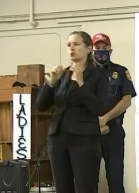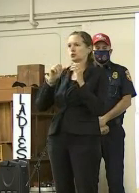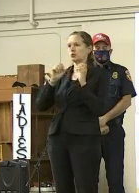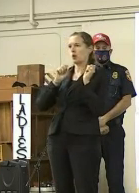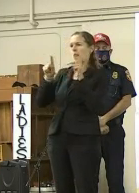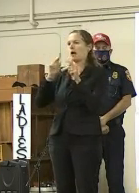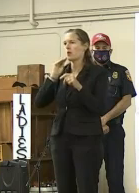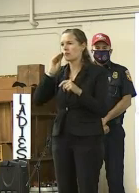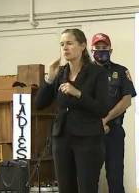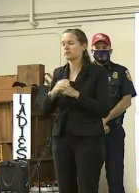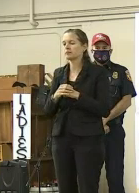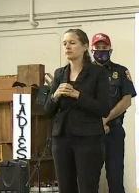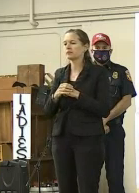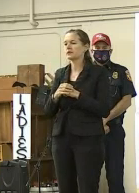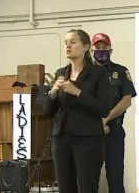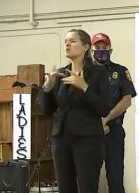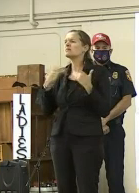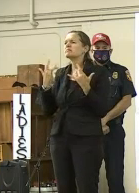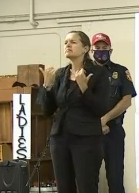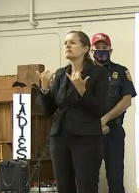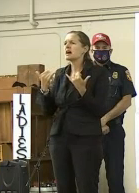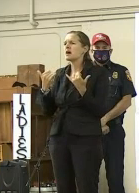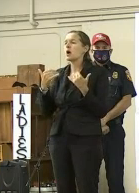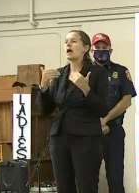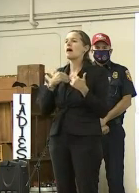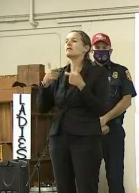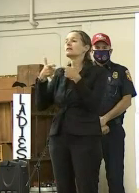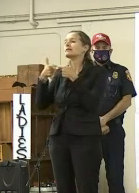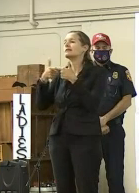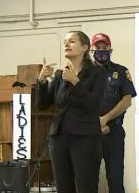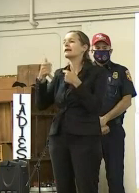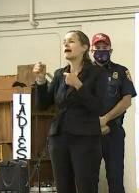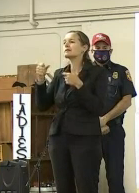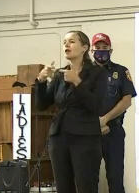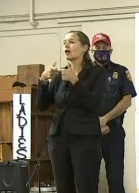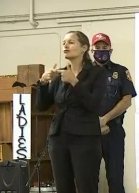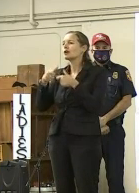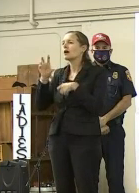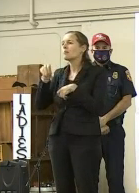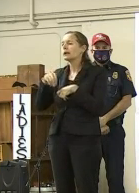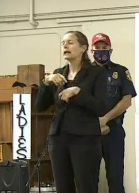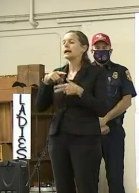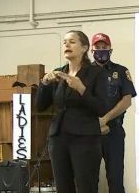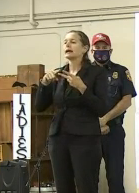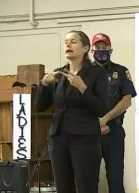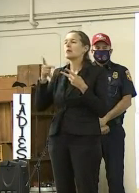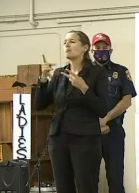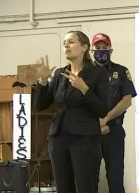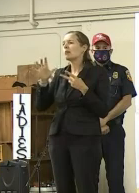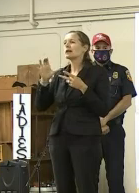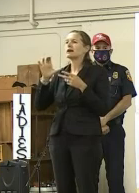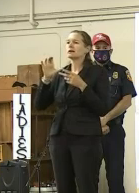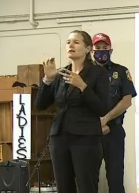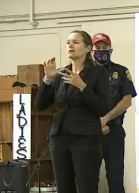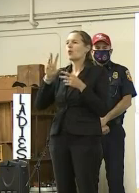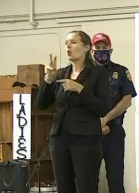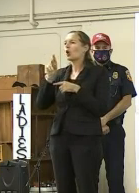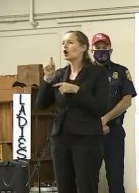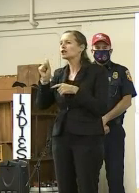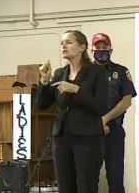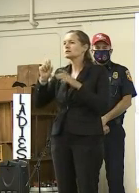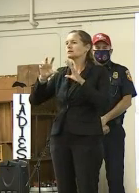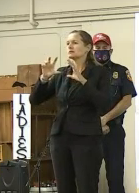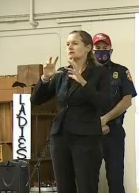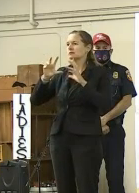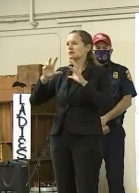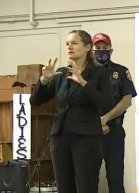What is going on right now behind the scenes is we have utility companies, public works crews, and others in evacuation